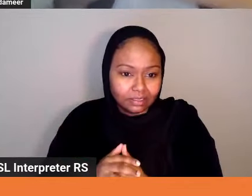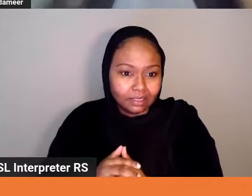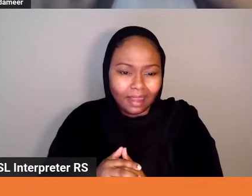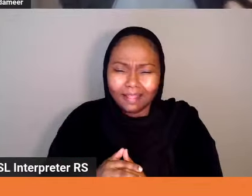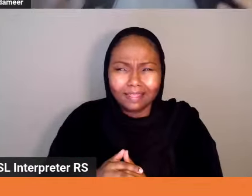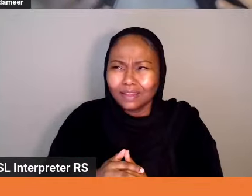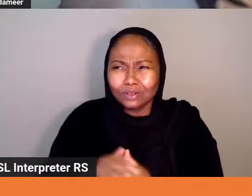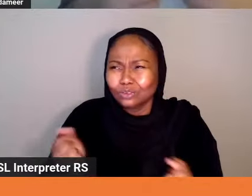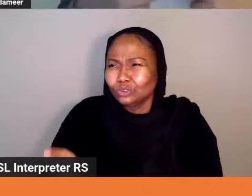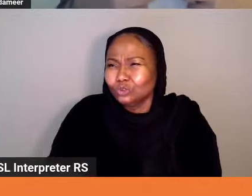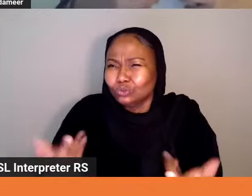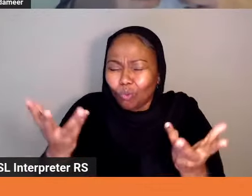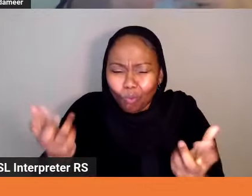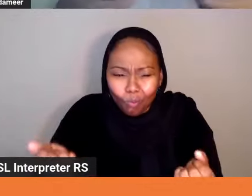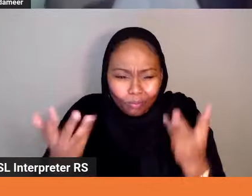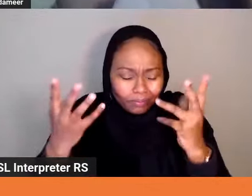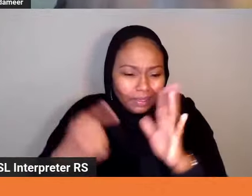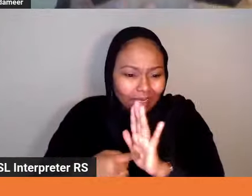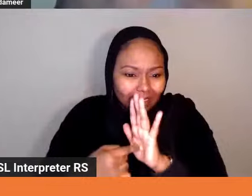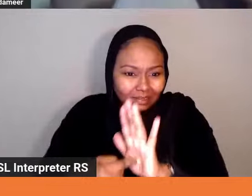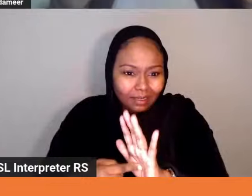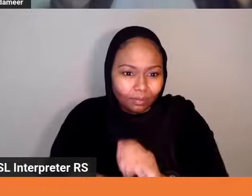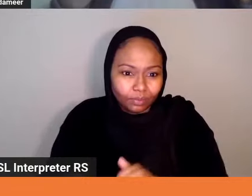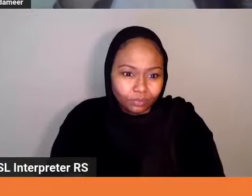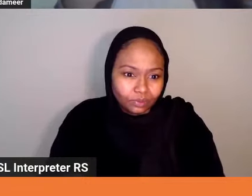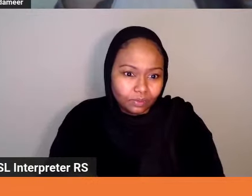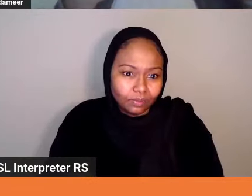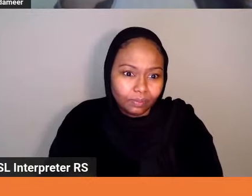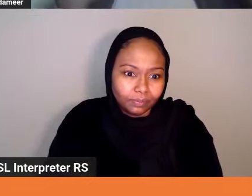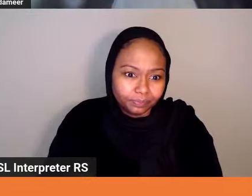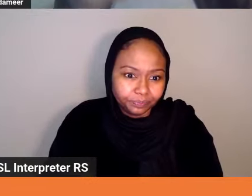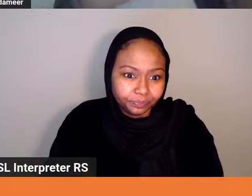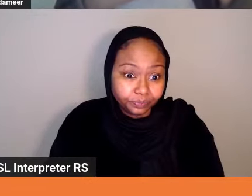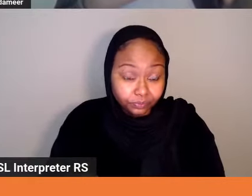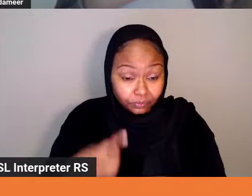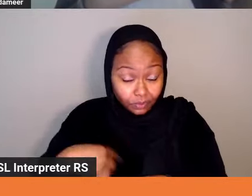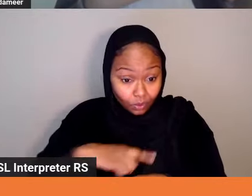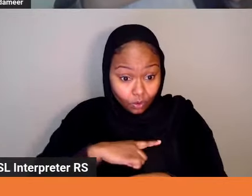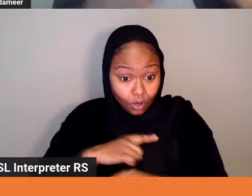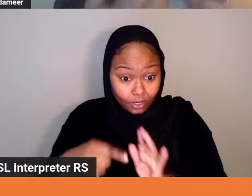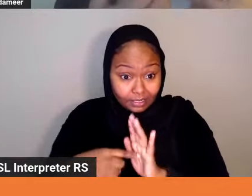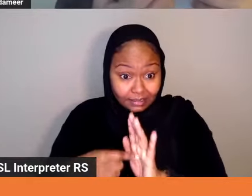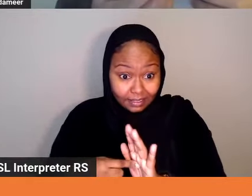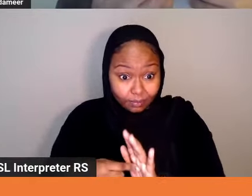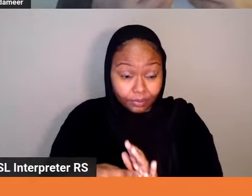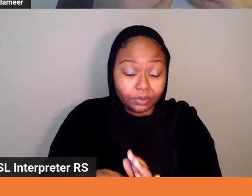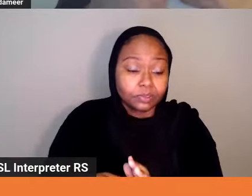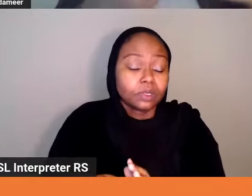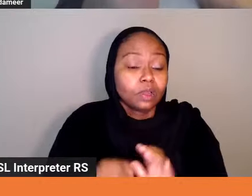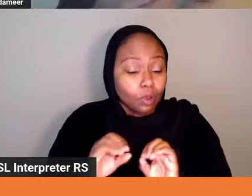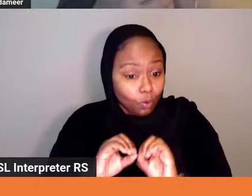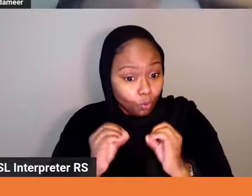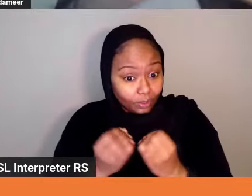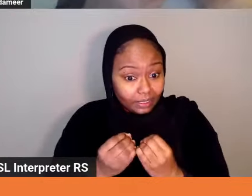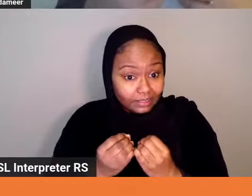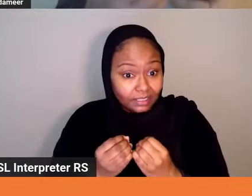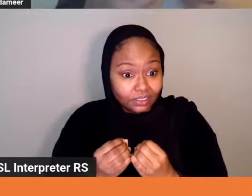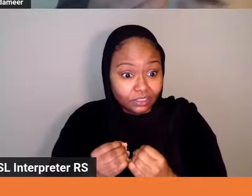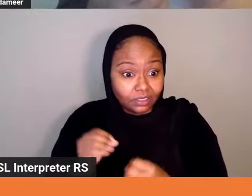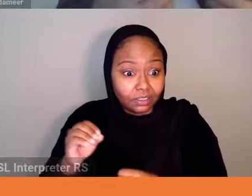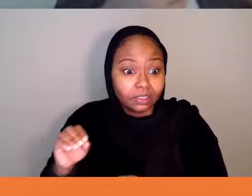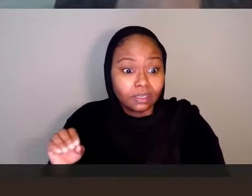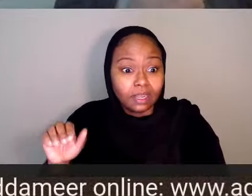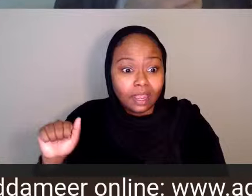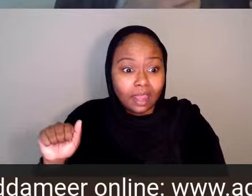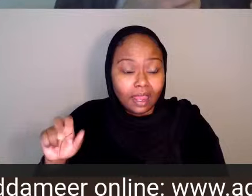of examples. Just take our example as organizations. Al-Damir is one of